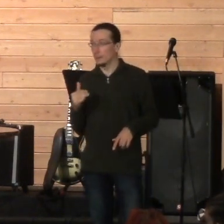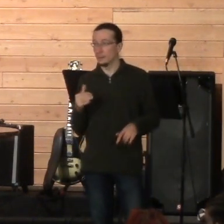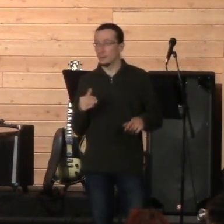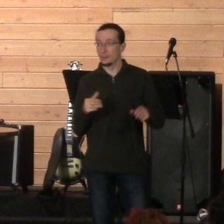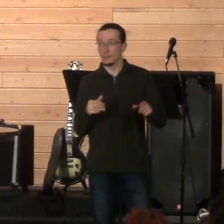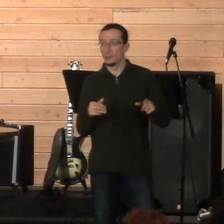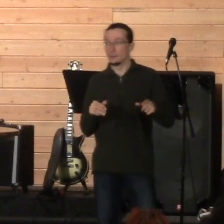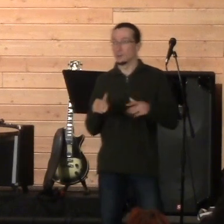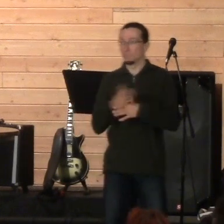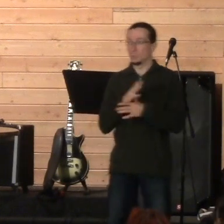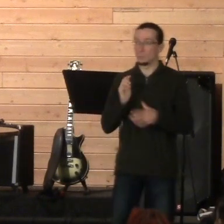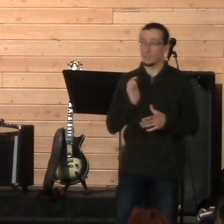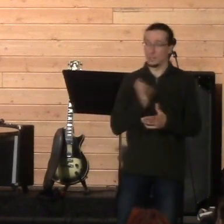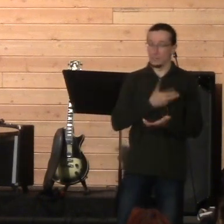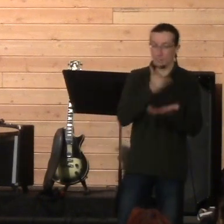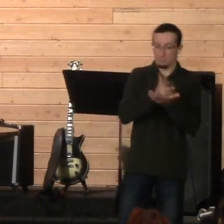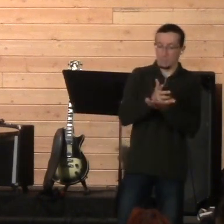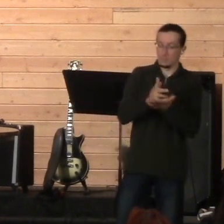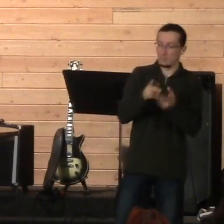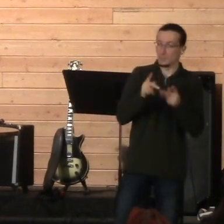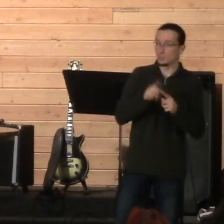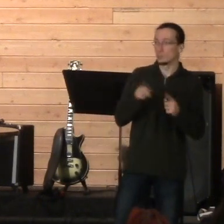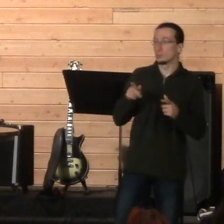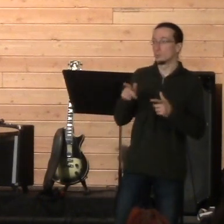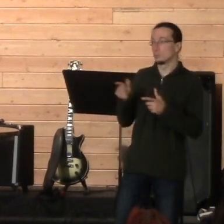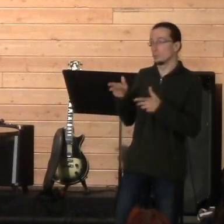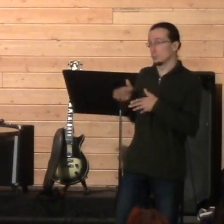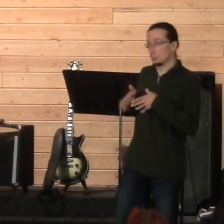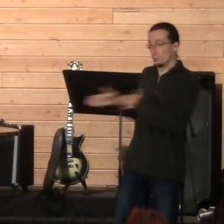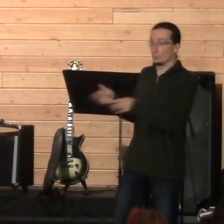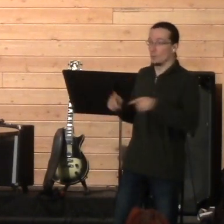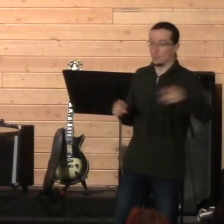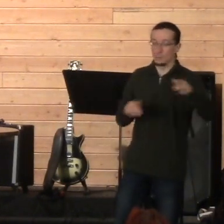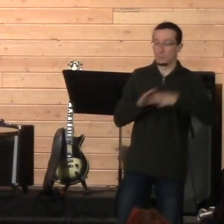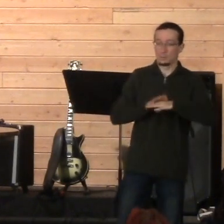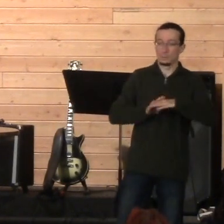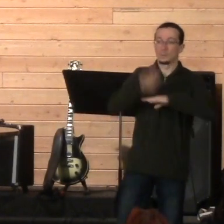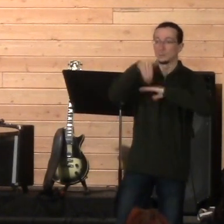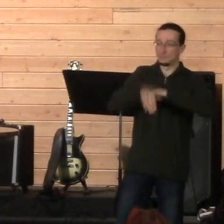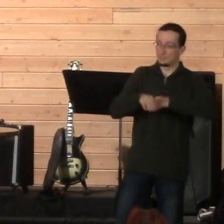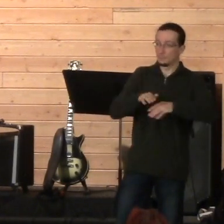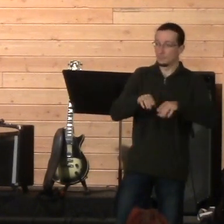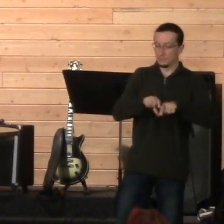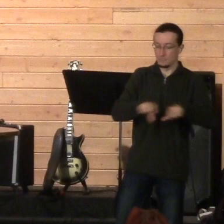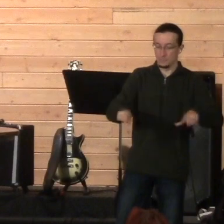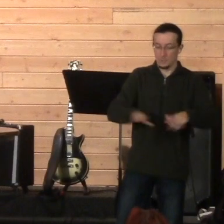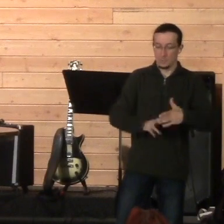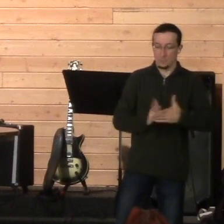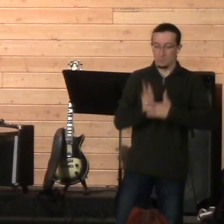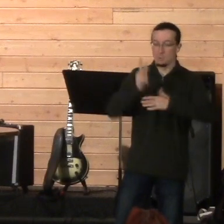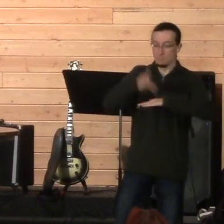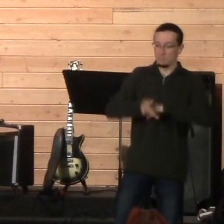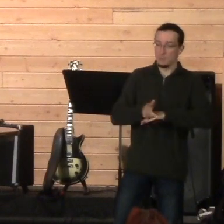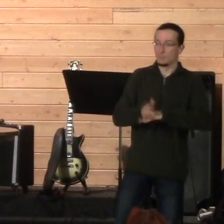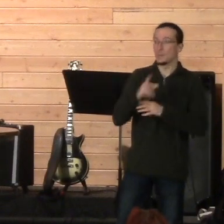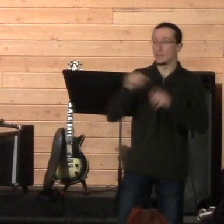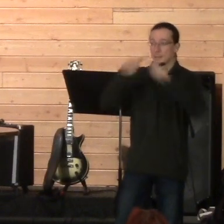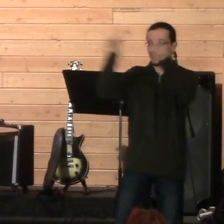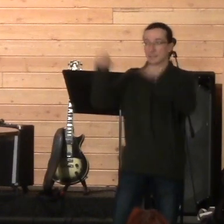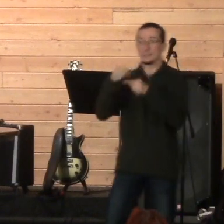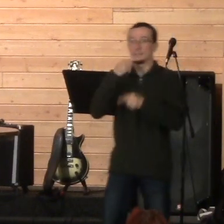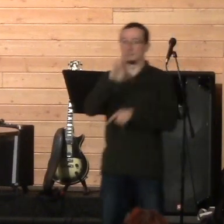our parking spot to the road was speed bumps and signs that reminded you, hey, this area, 5 miles per